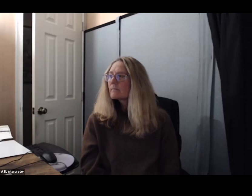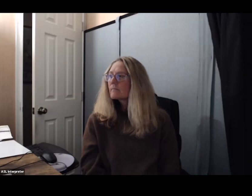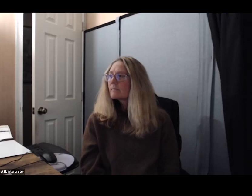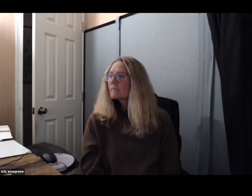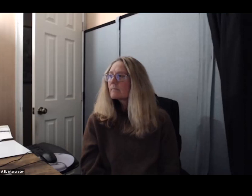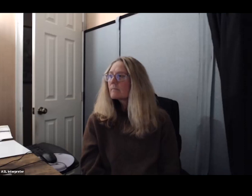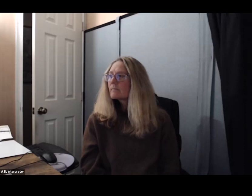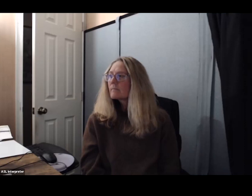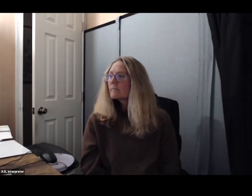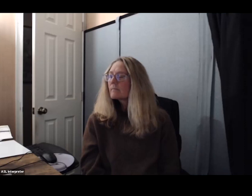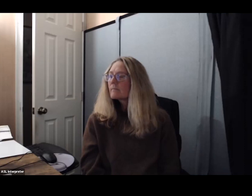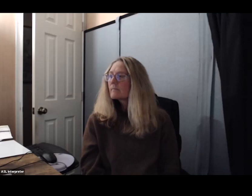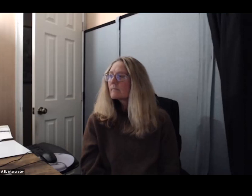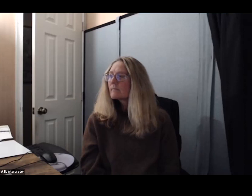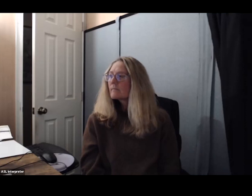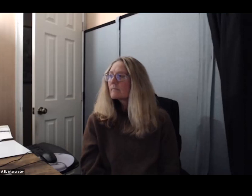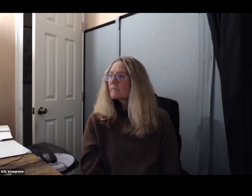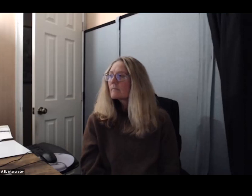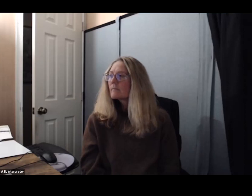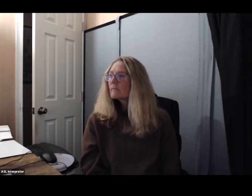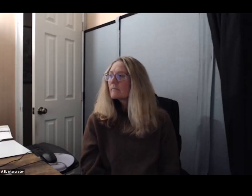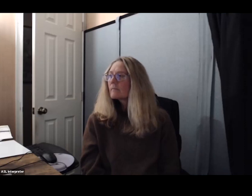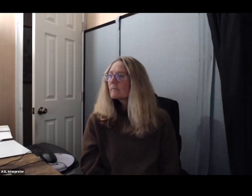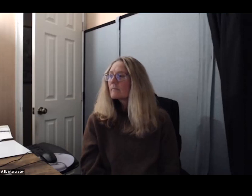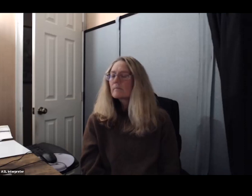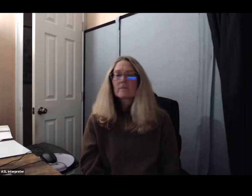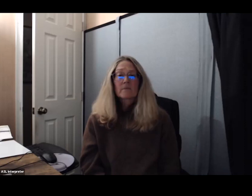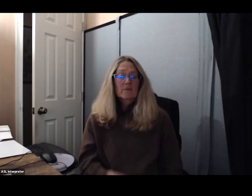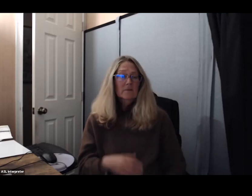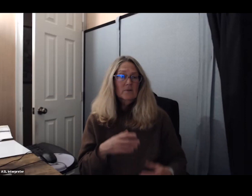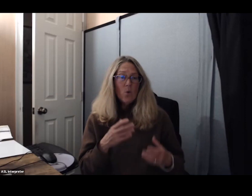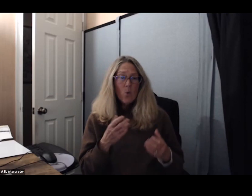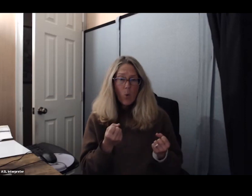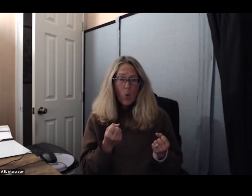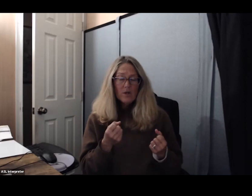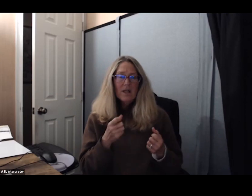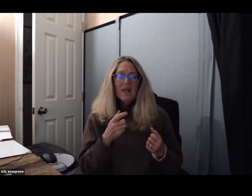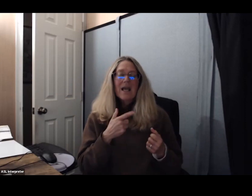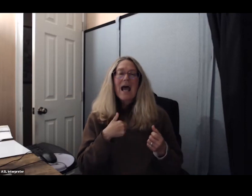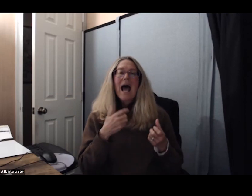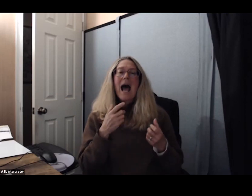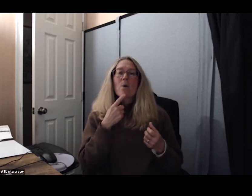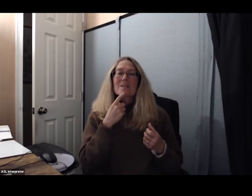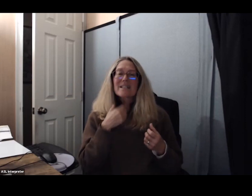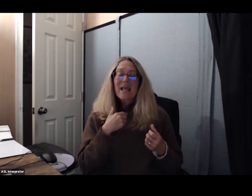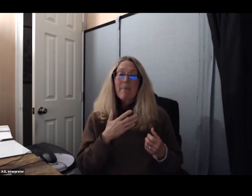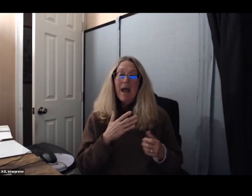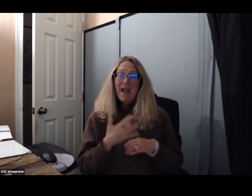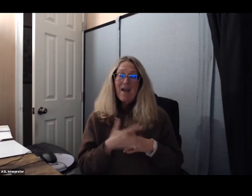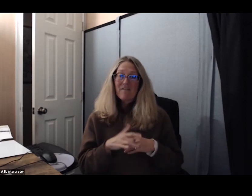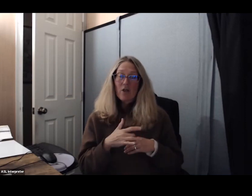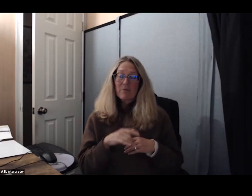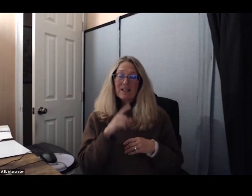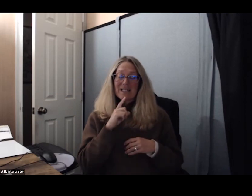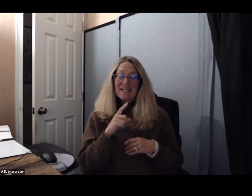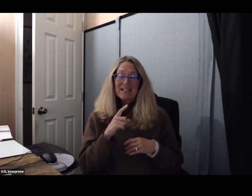Yeah, that might be. So we want to hold off on that, or anybody? I'll just say in general that my